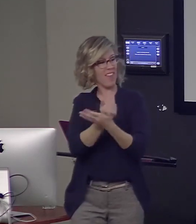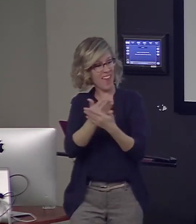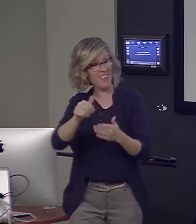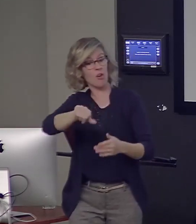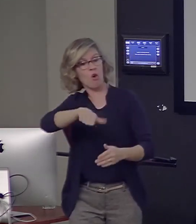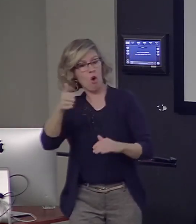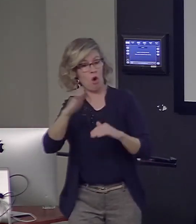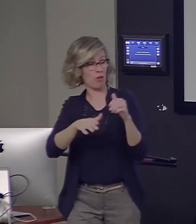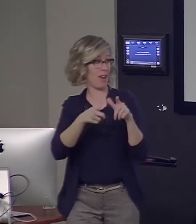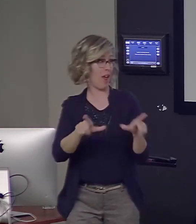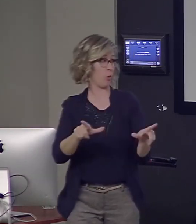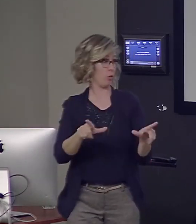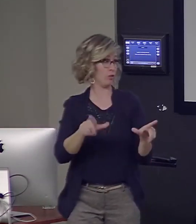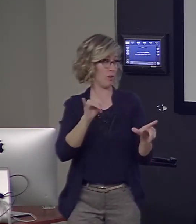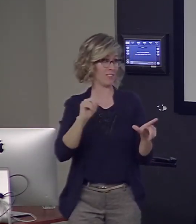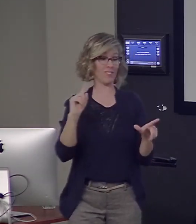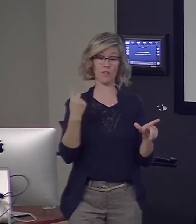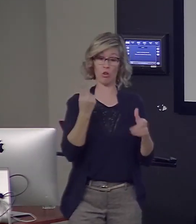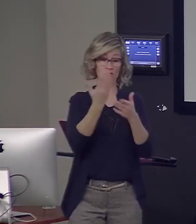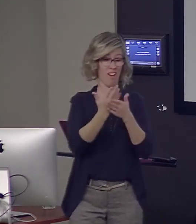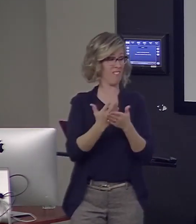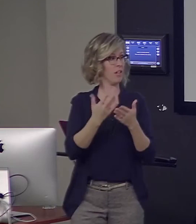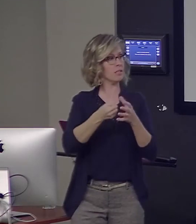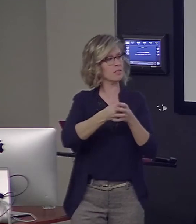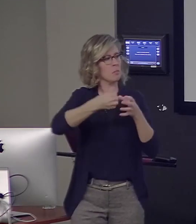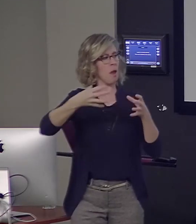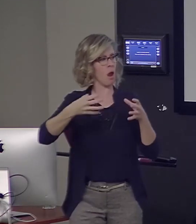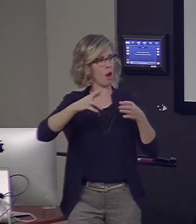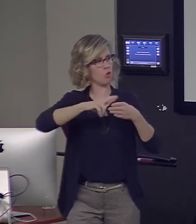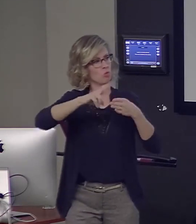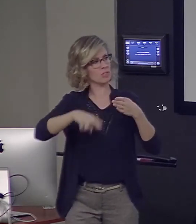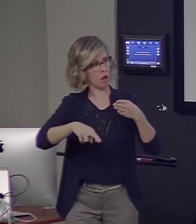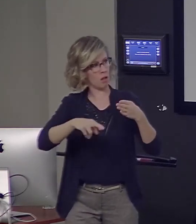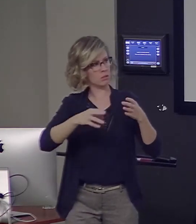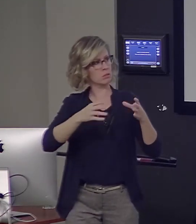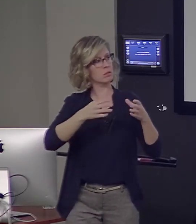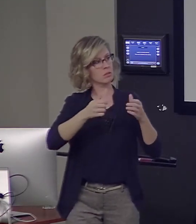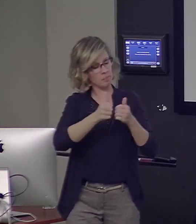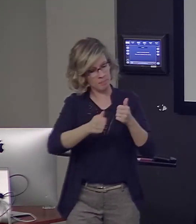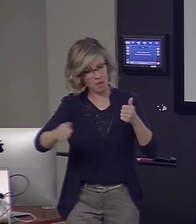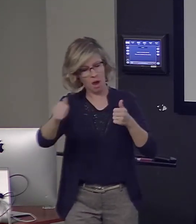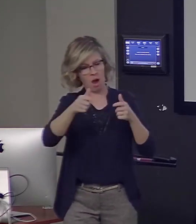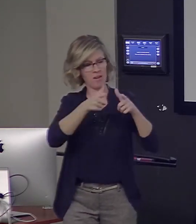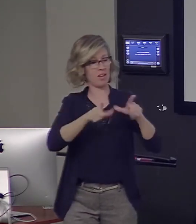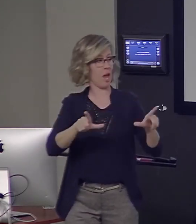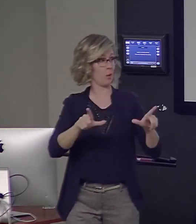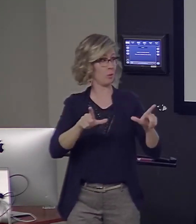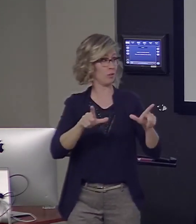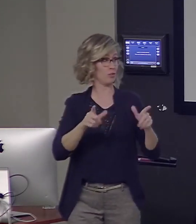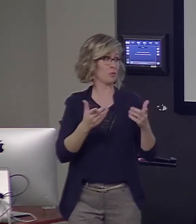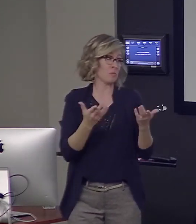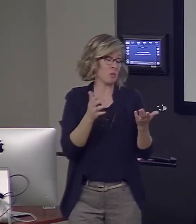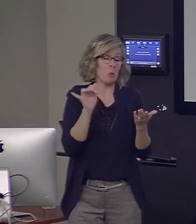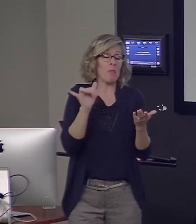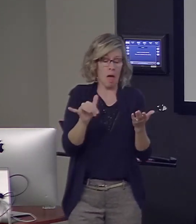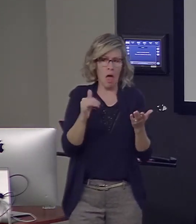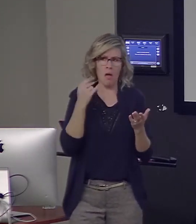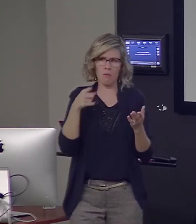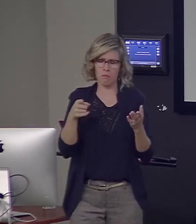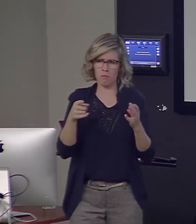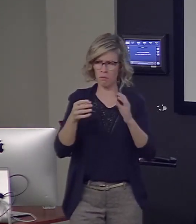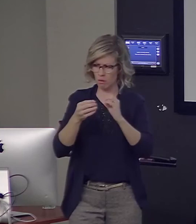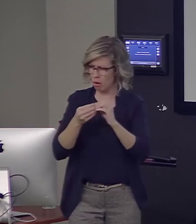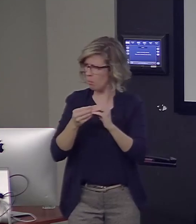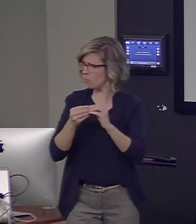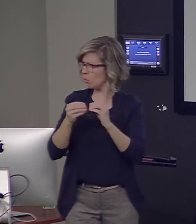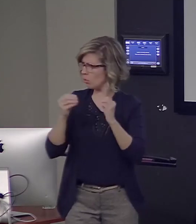So that's the first evidence expanding the results past responses to language. And so that starts to say, okay, well, this